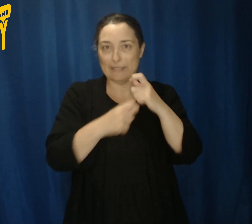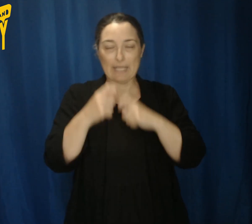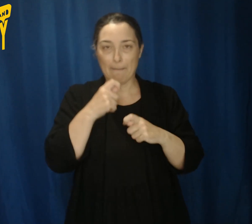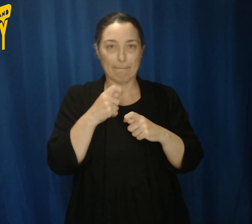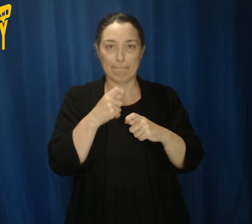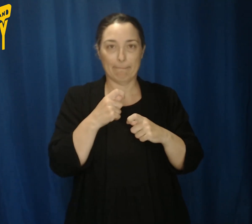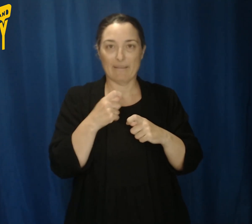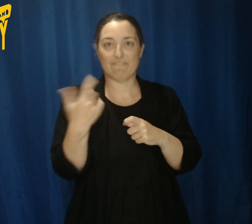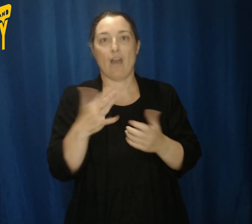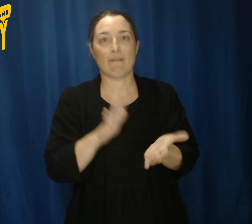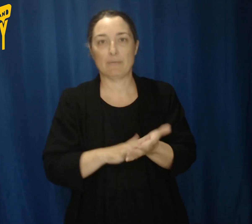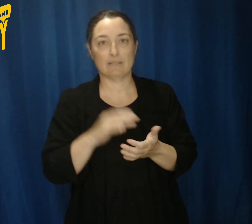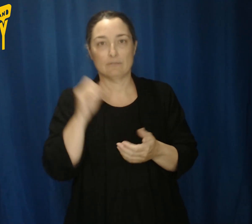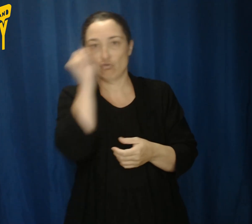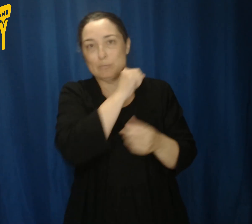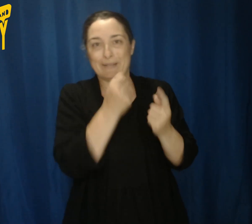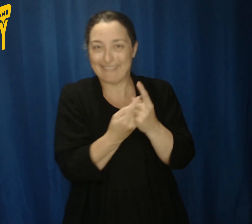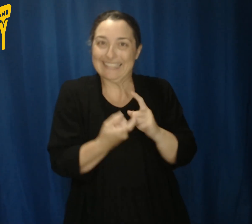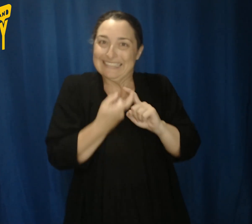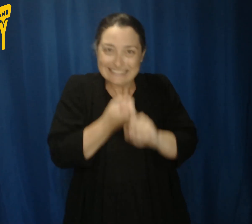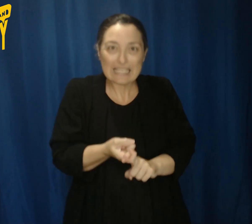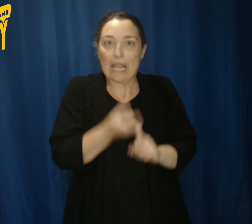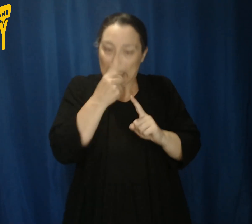just want to look up, how does such feel about the